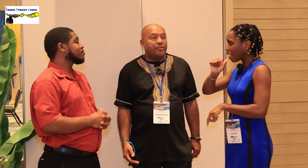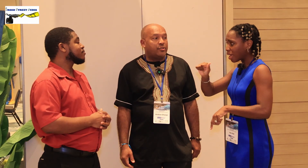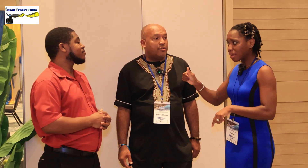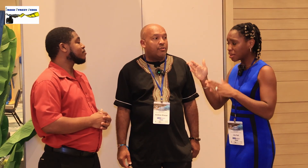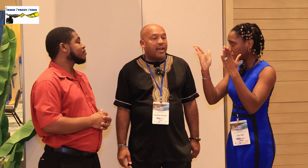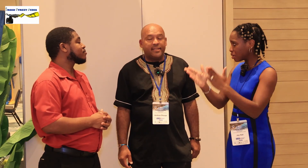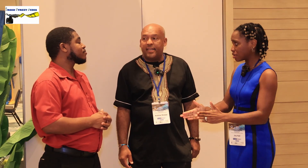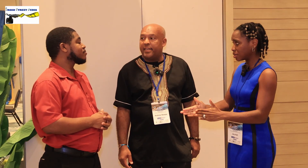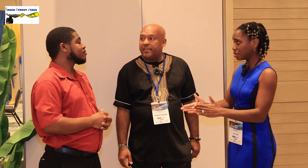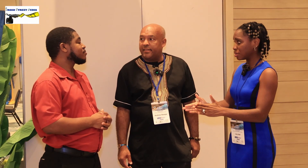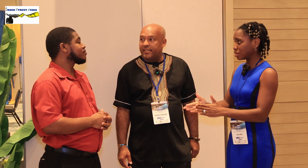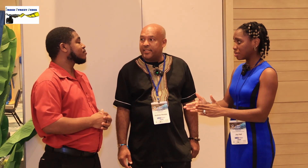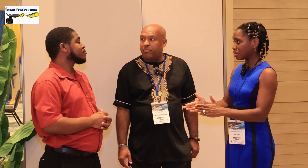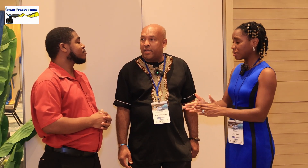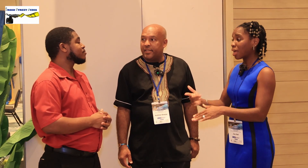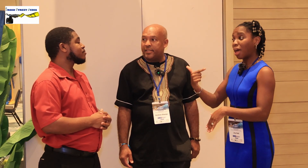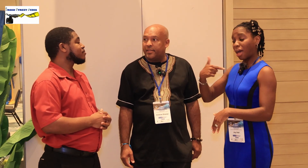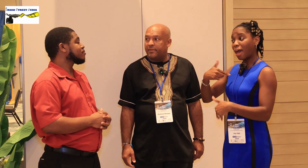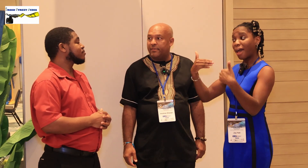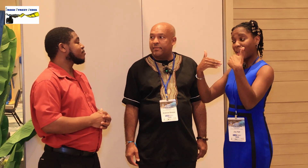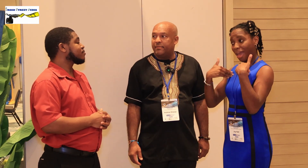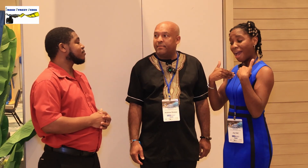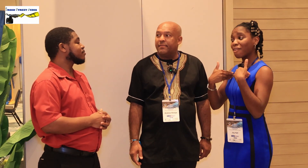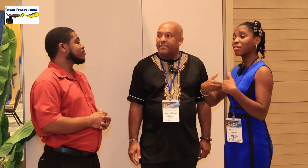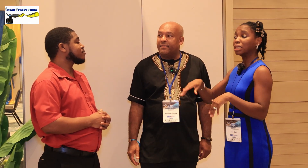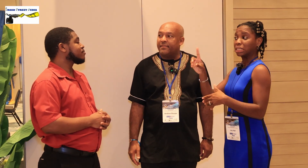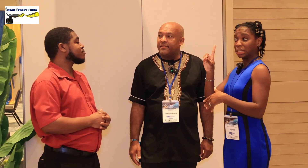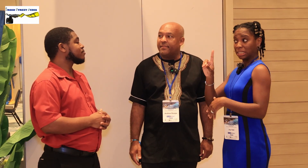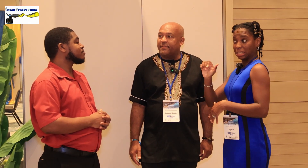myself also has a hidden disability.